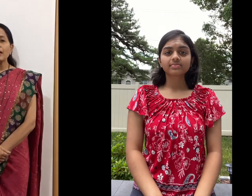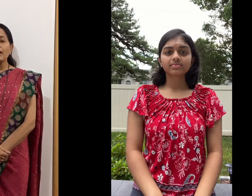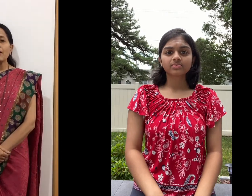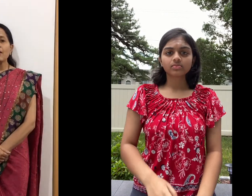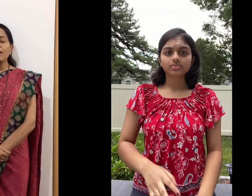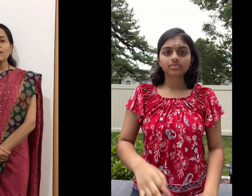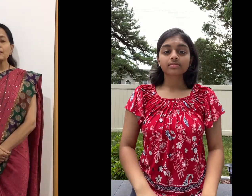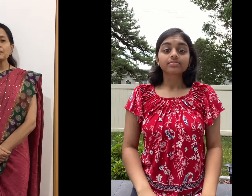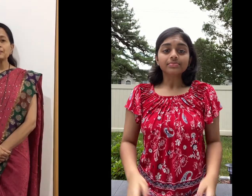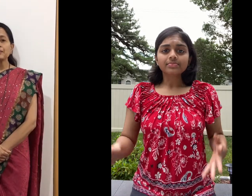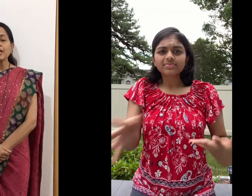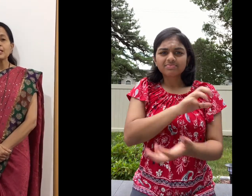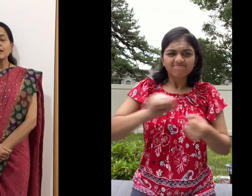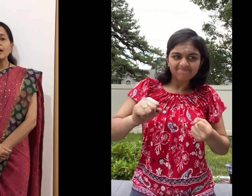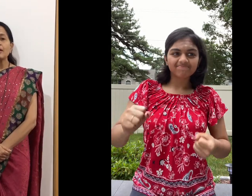Badavanayya.